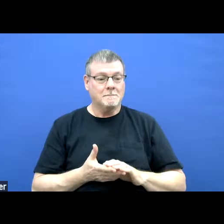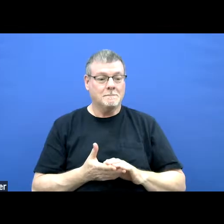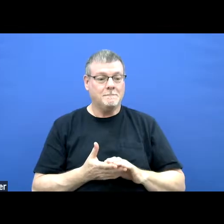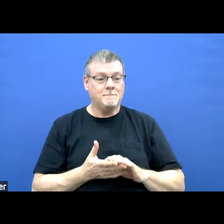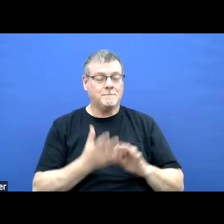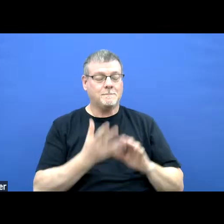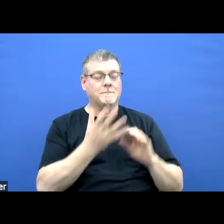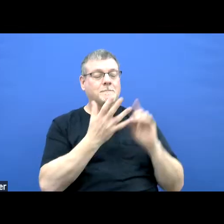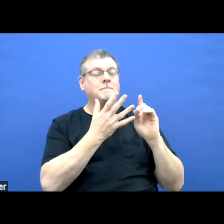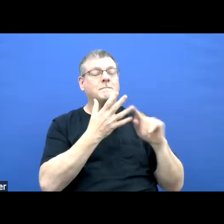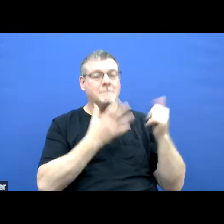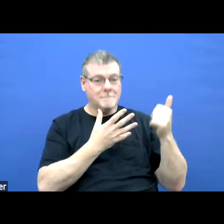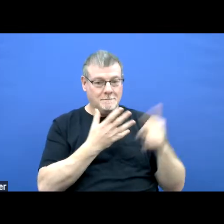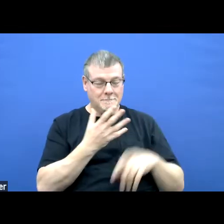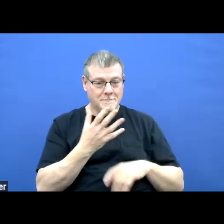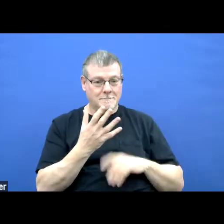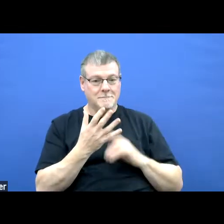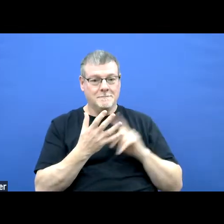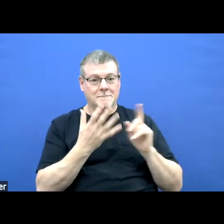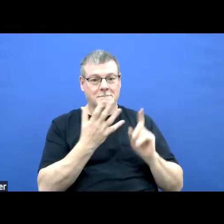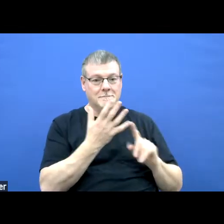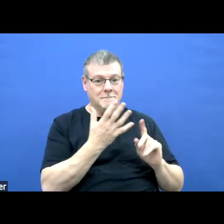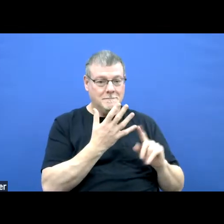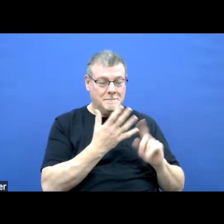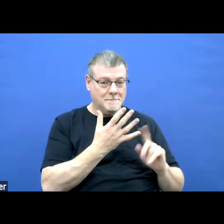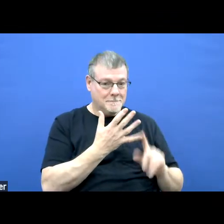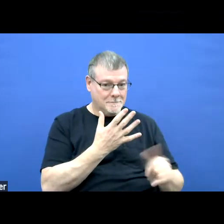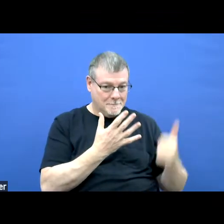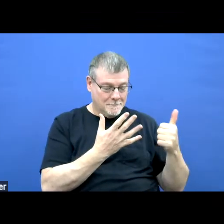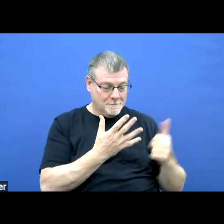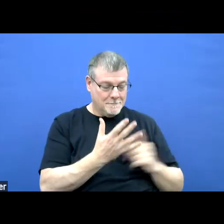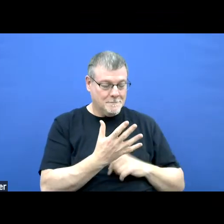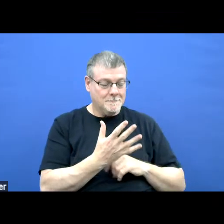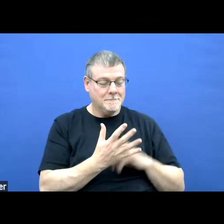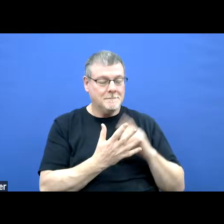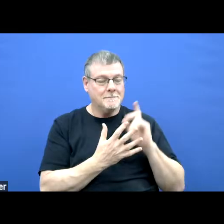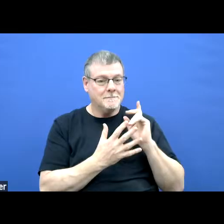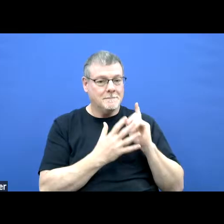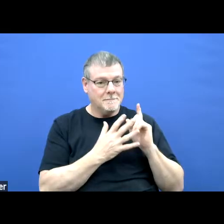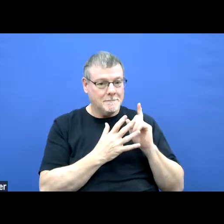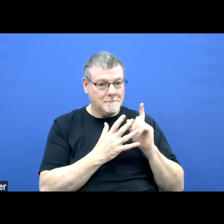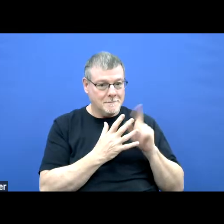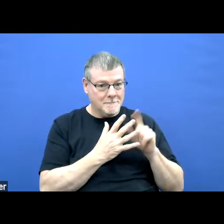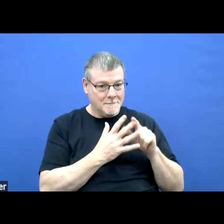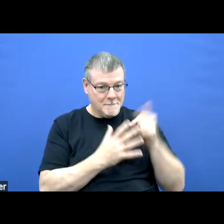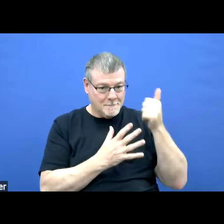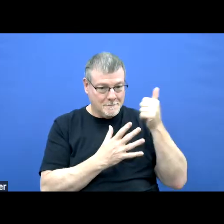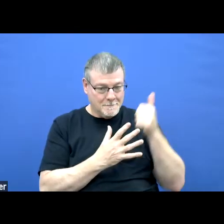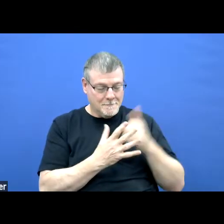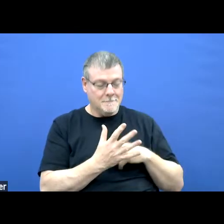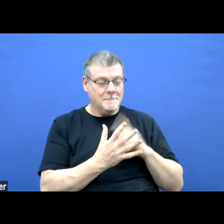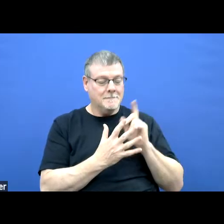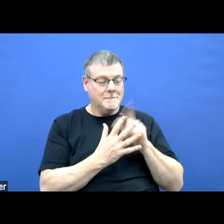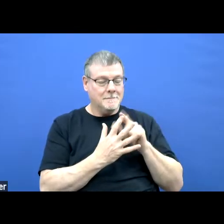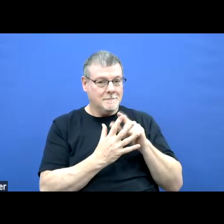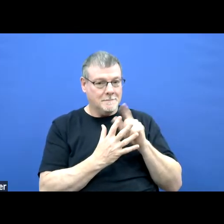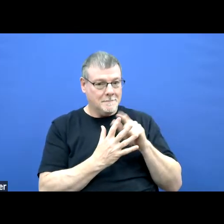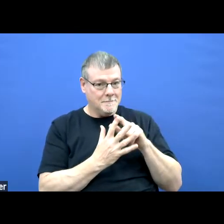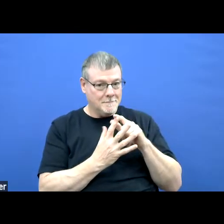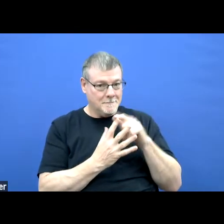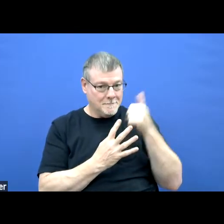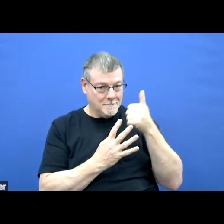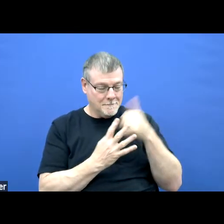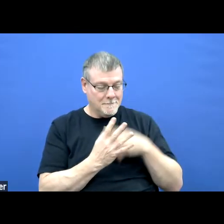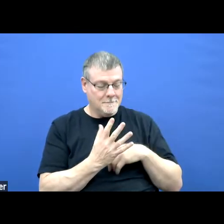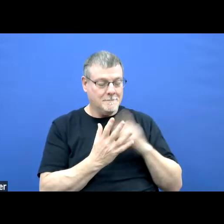Councilmember Barley, Aye. Councilmember Stafford, Aye. Councilmember Safranek, Aye. Councilmember